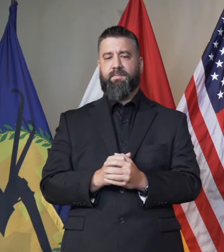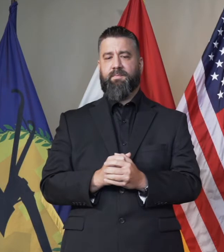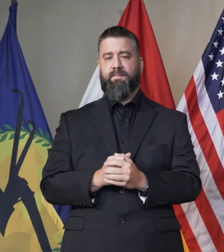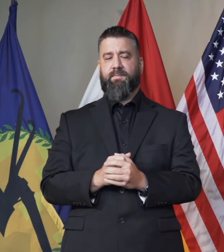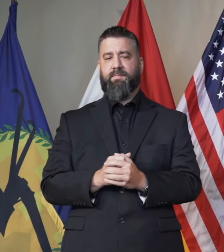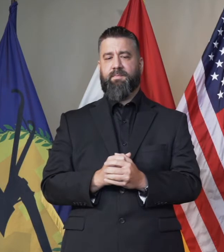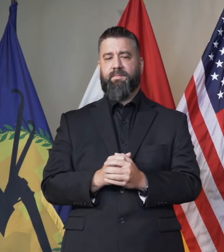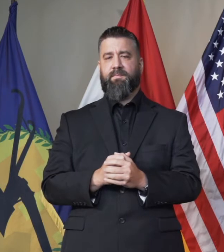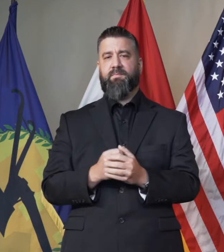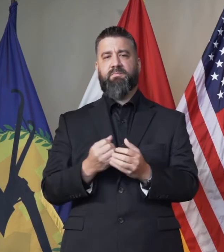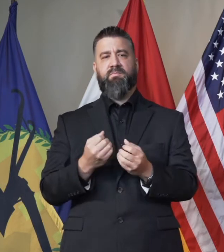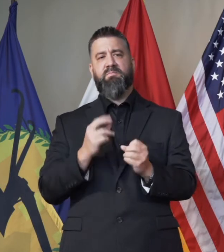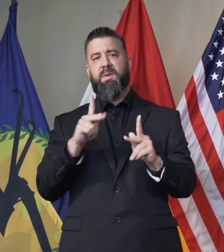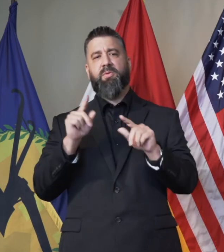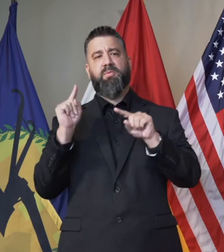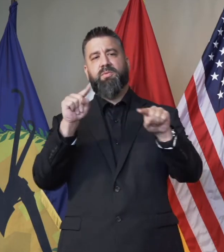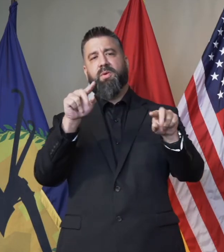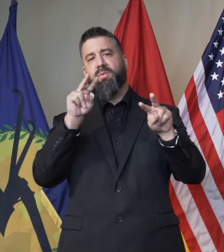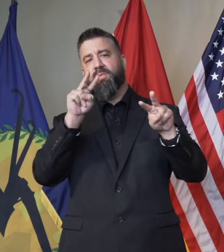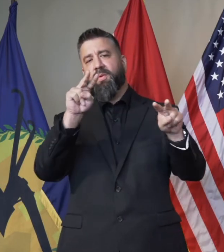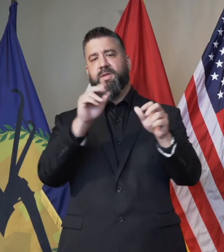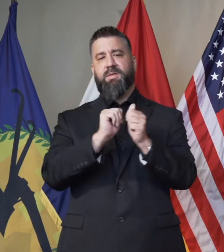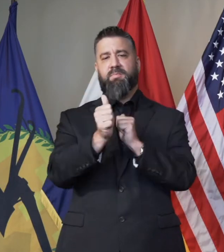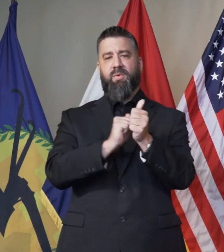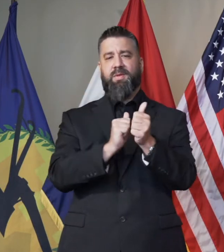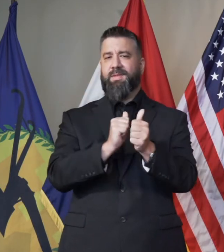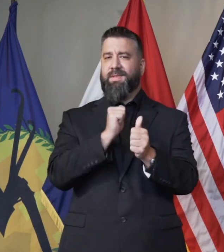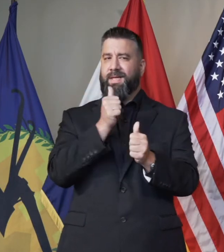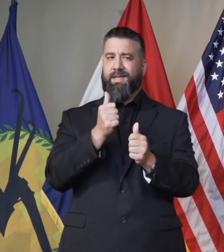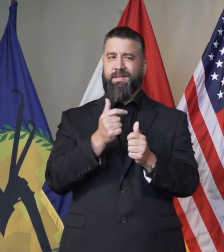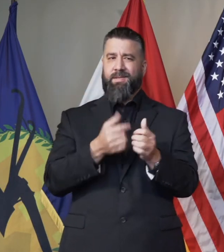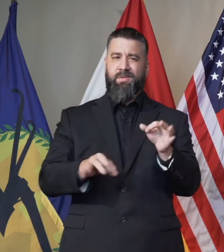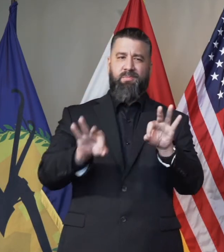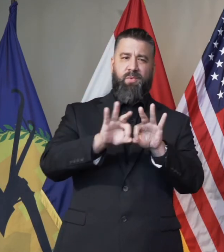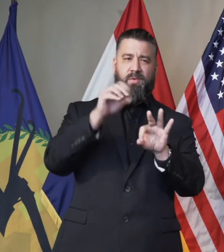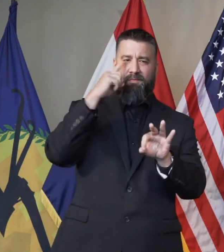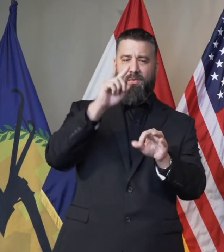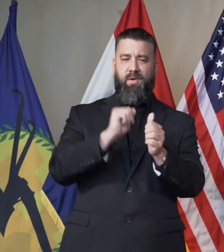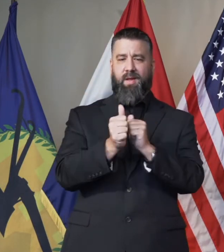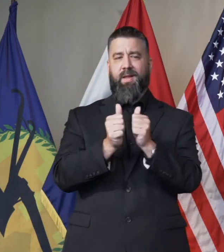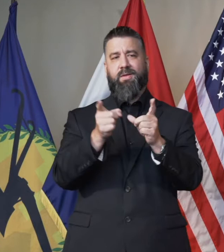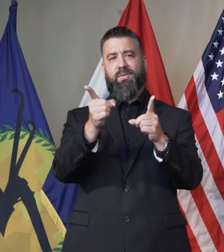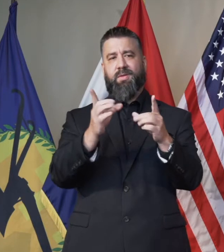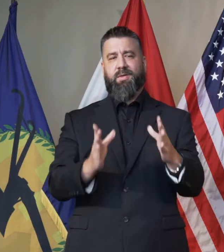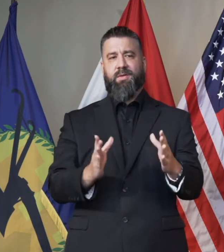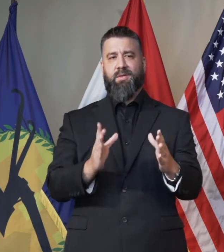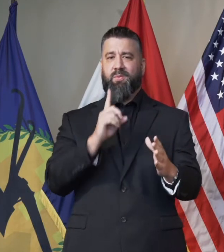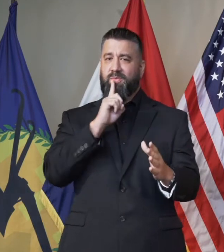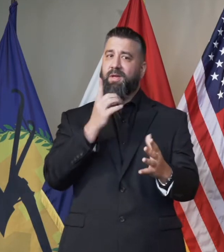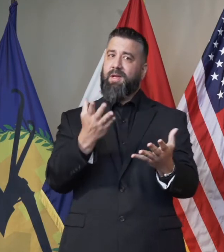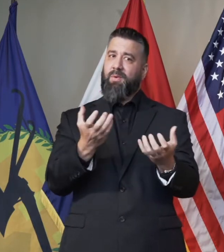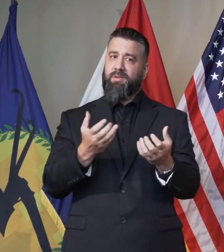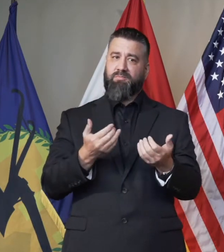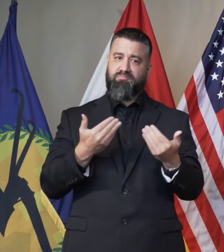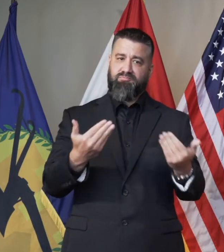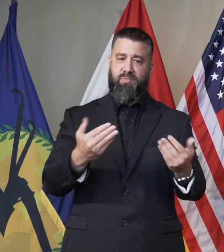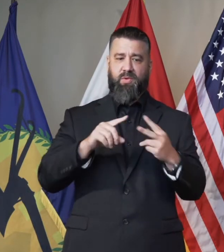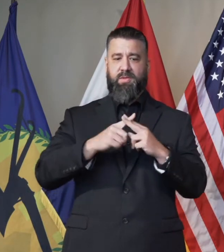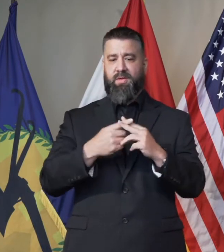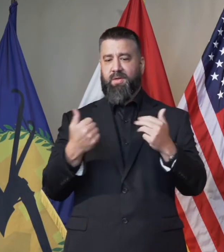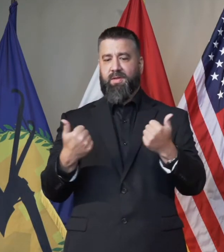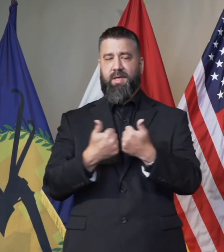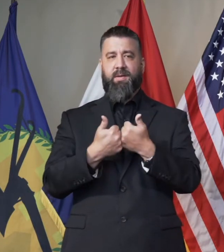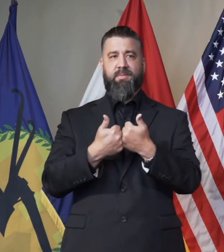request of our athletic directors. Mainly they want to get the competitions going, and our